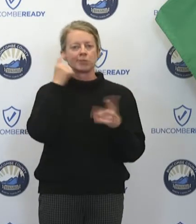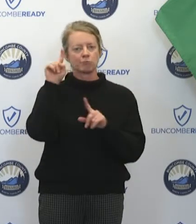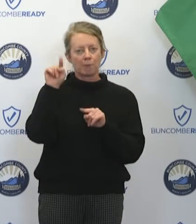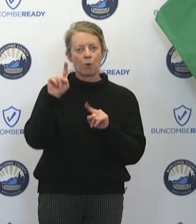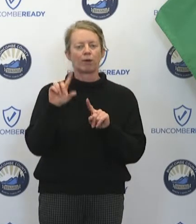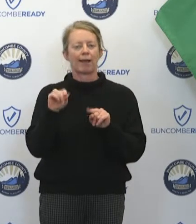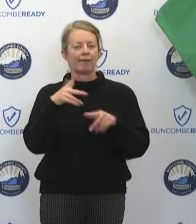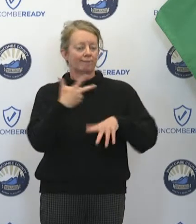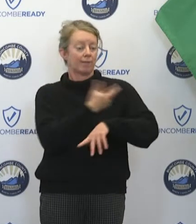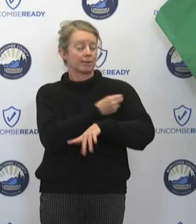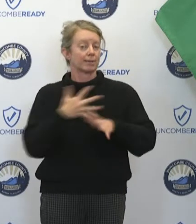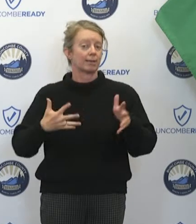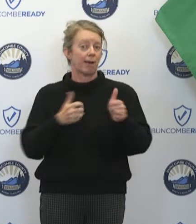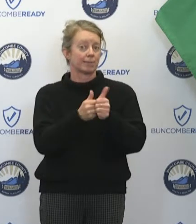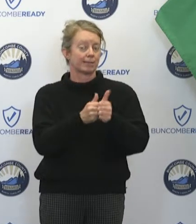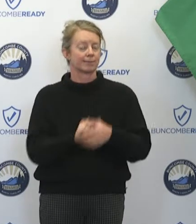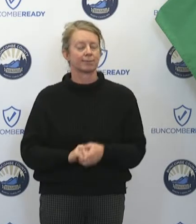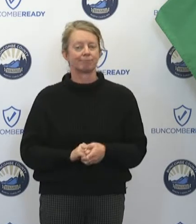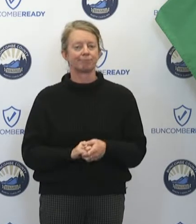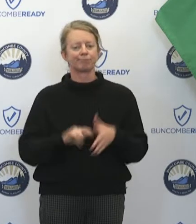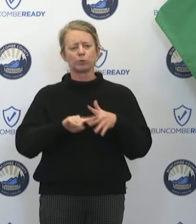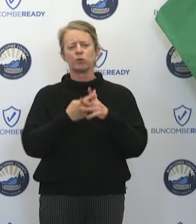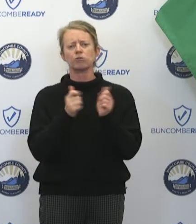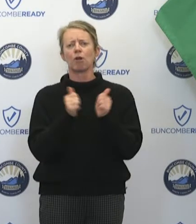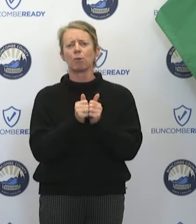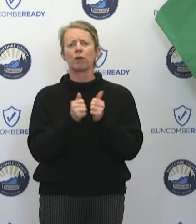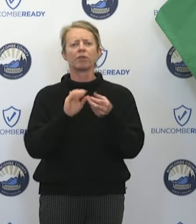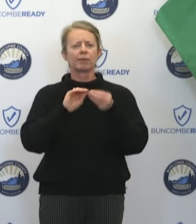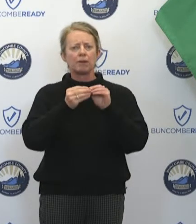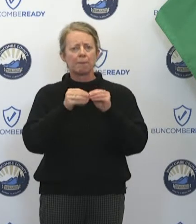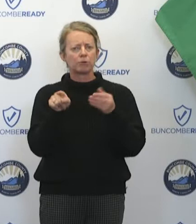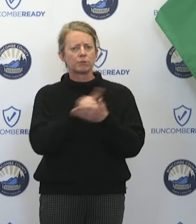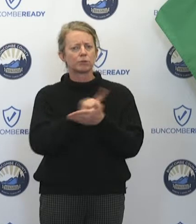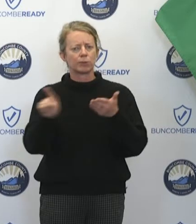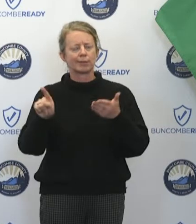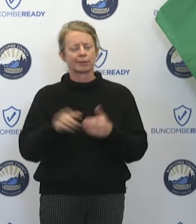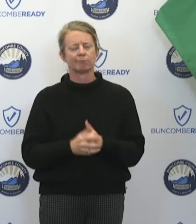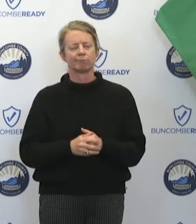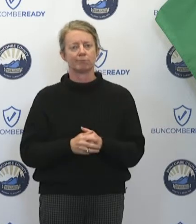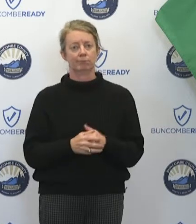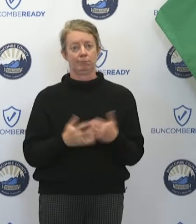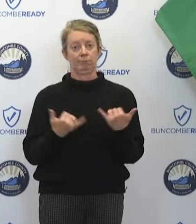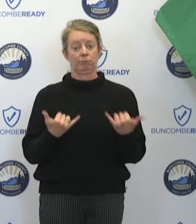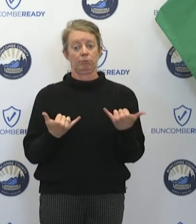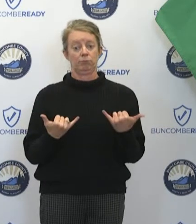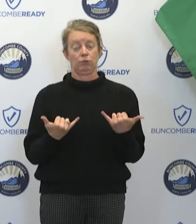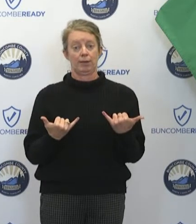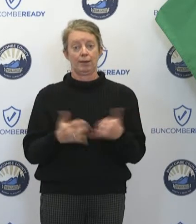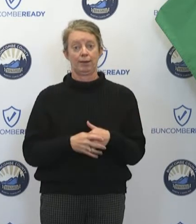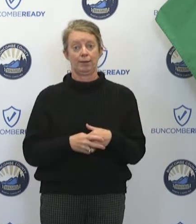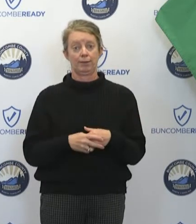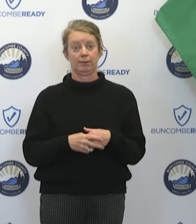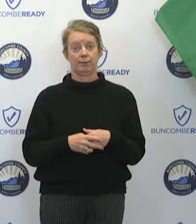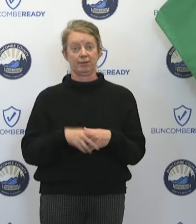updates. Let's begin with our indicators this week. As of today,